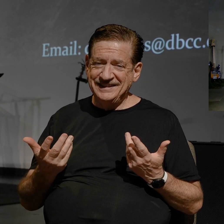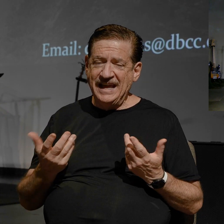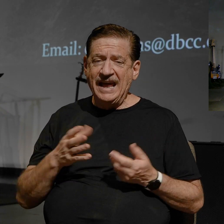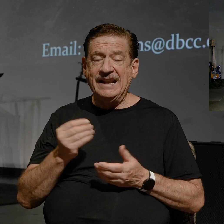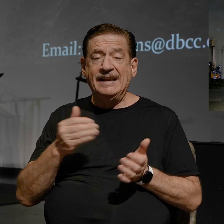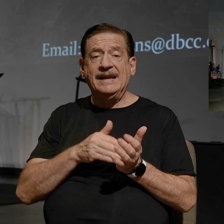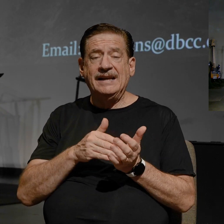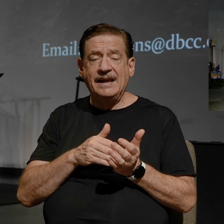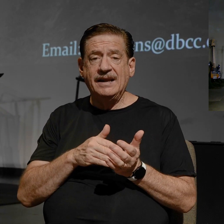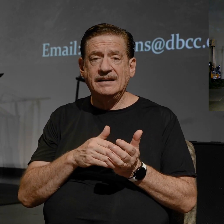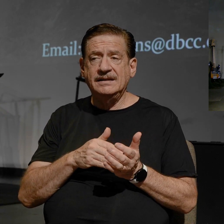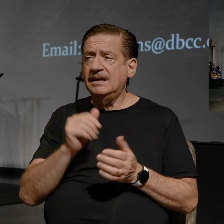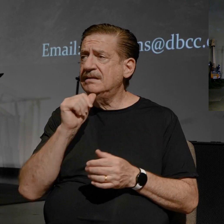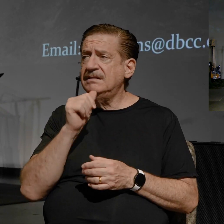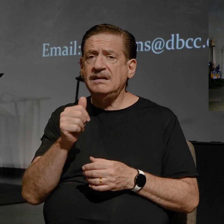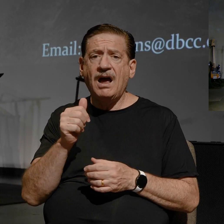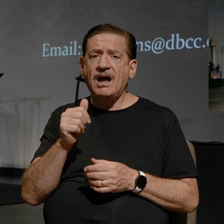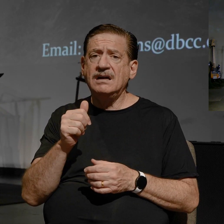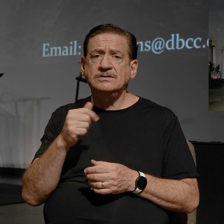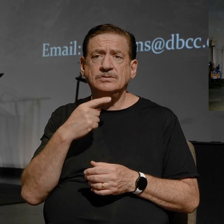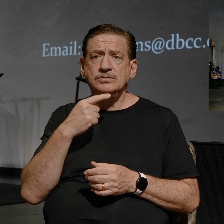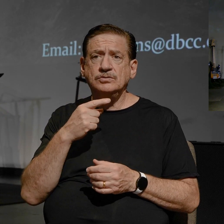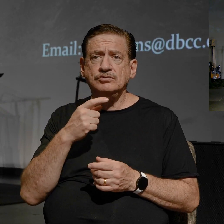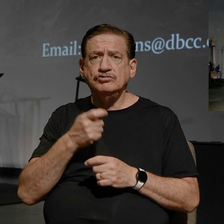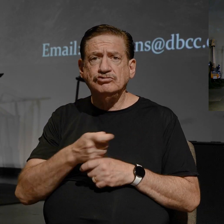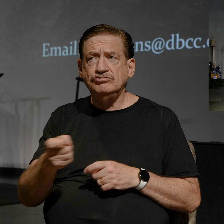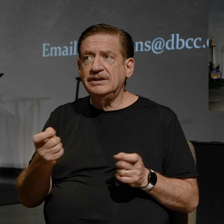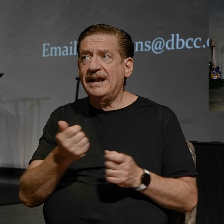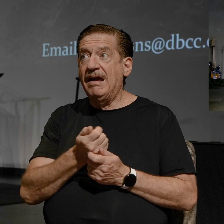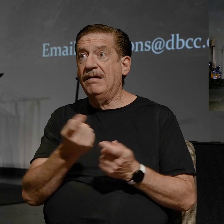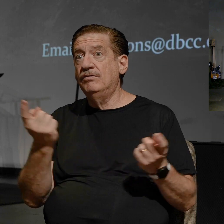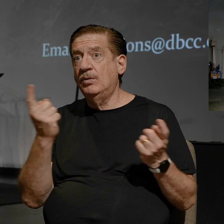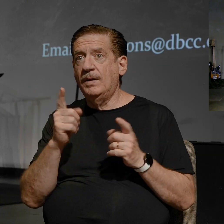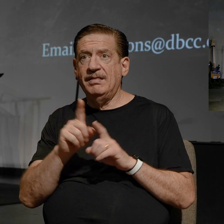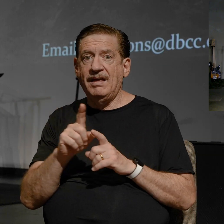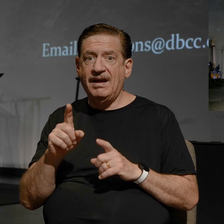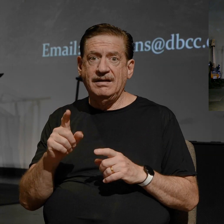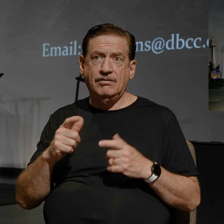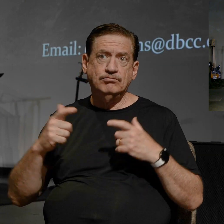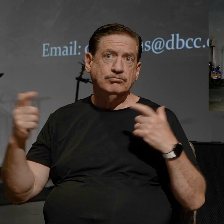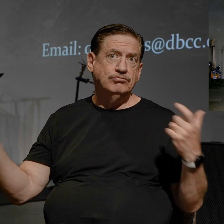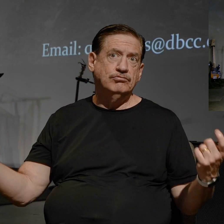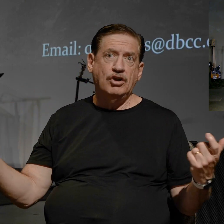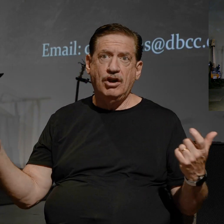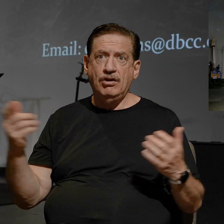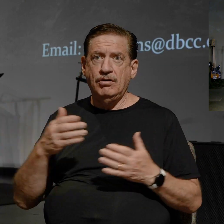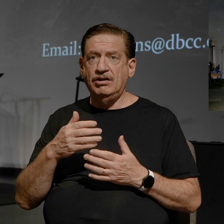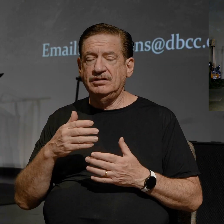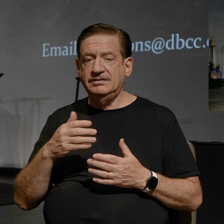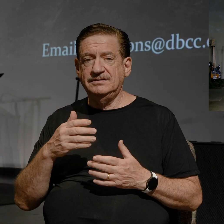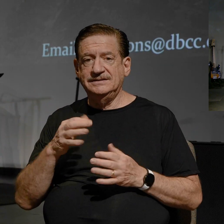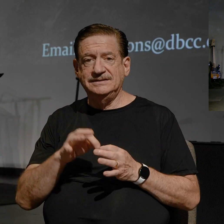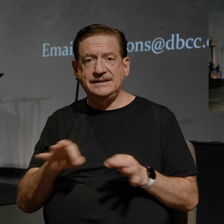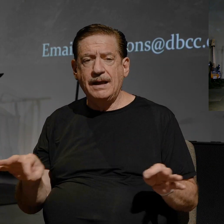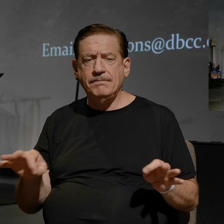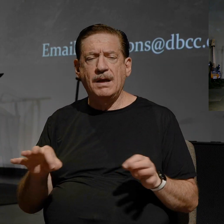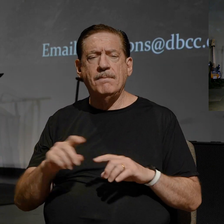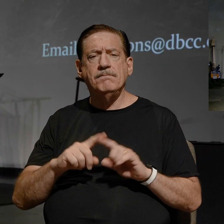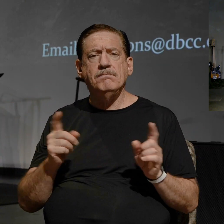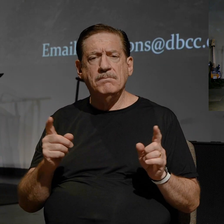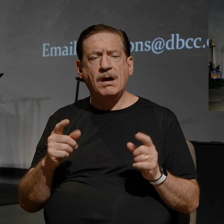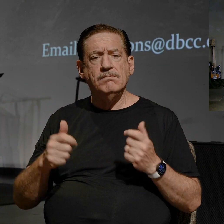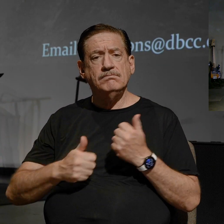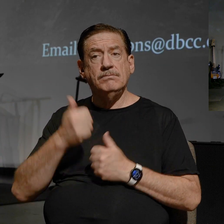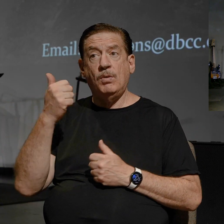And again, not to paint everyone this way, because this is a broad stroke statement, but for the majority of us, when we don't